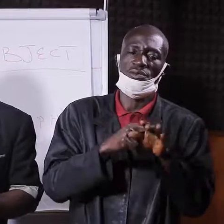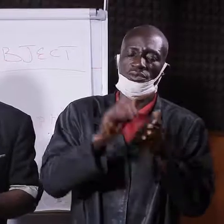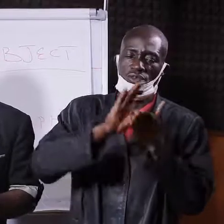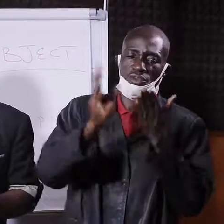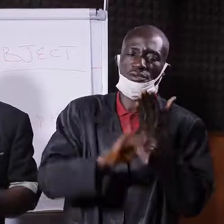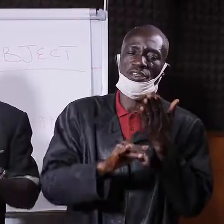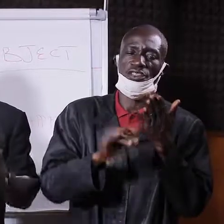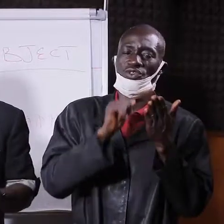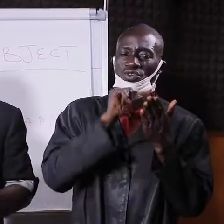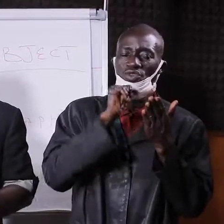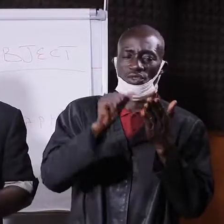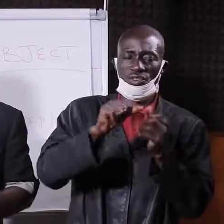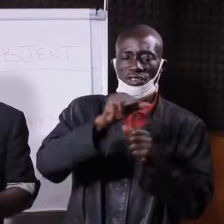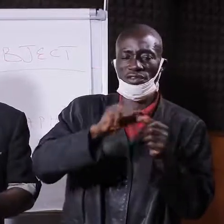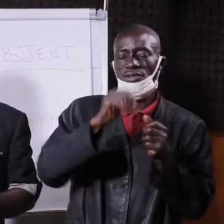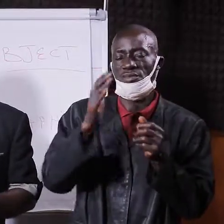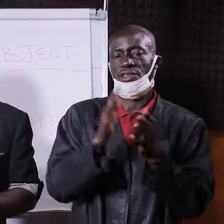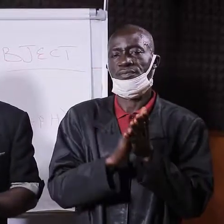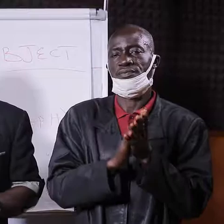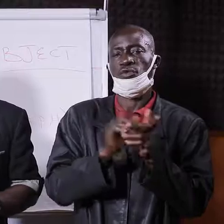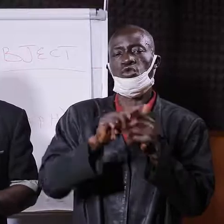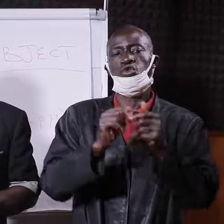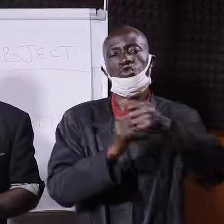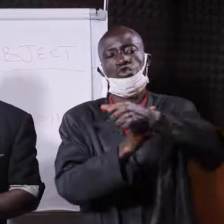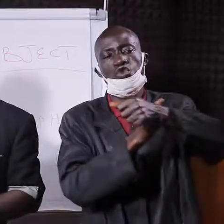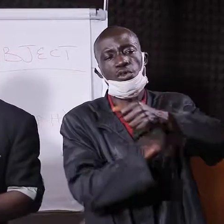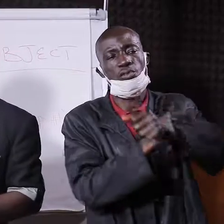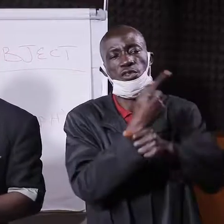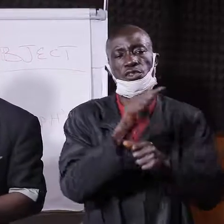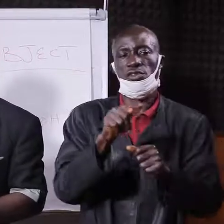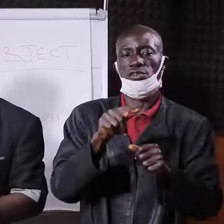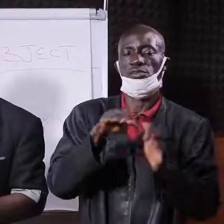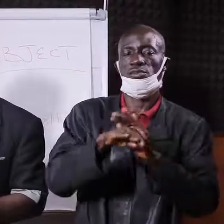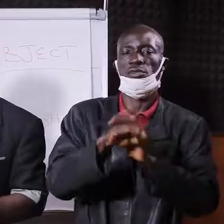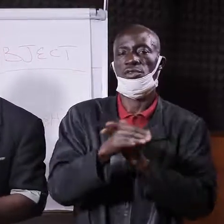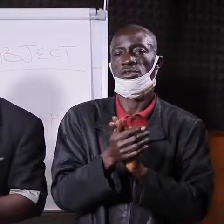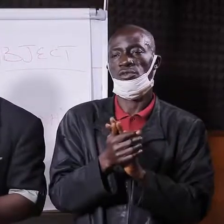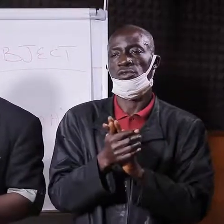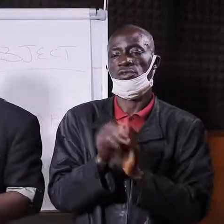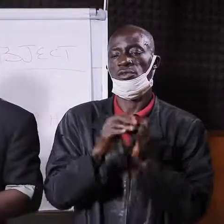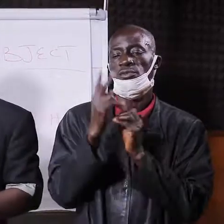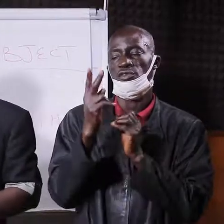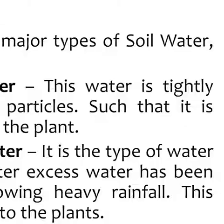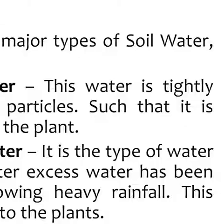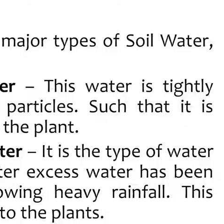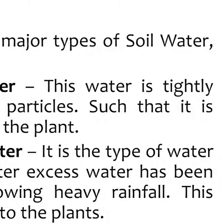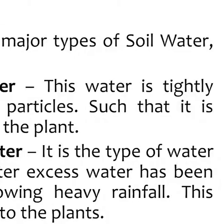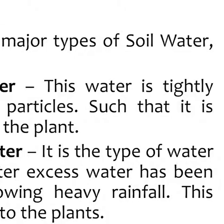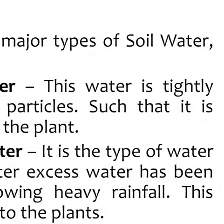completely not available to support the plant. Number 2,